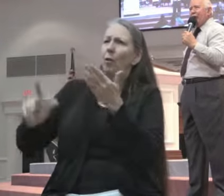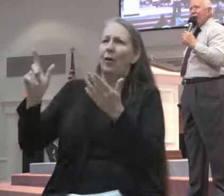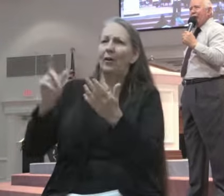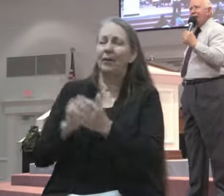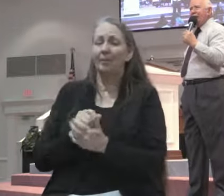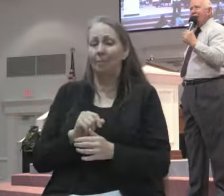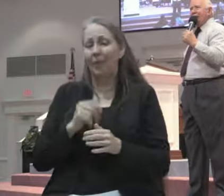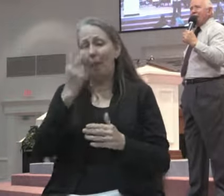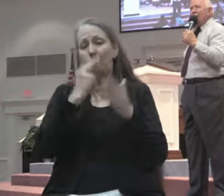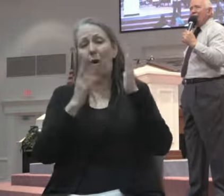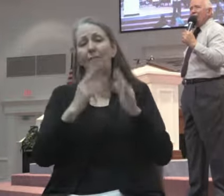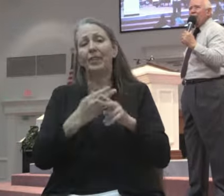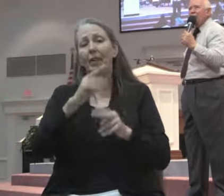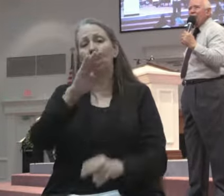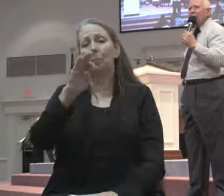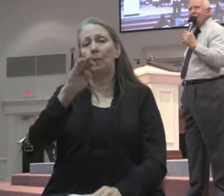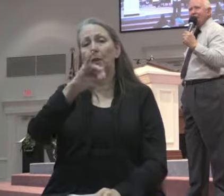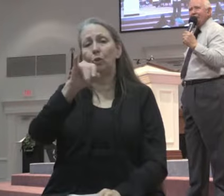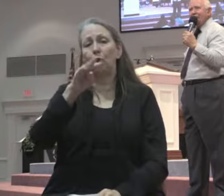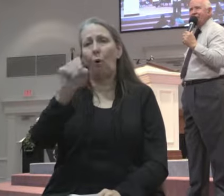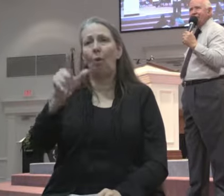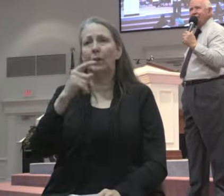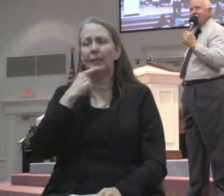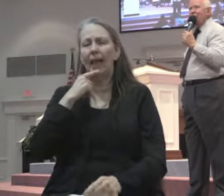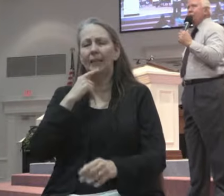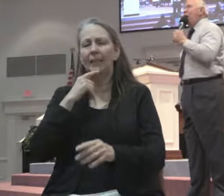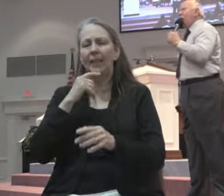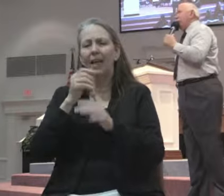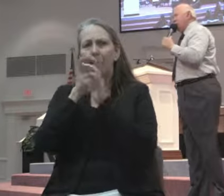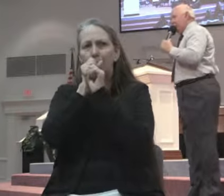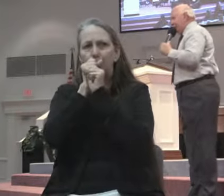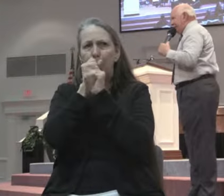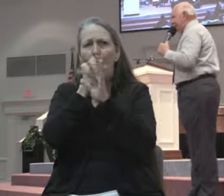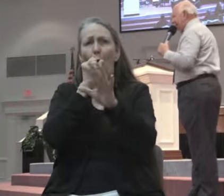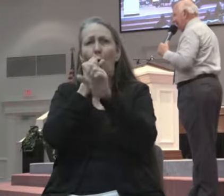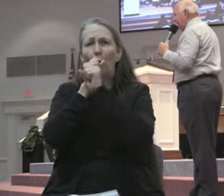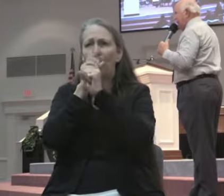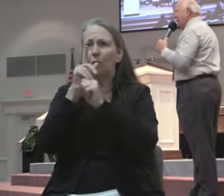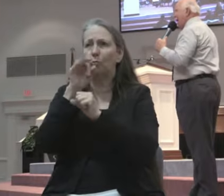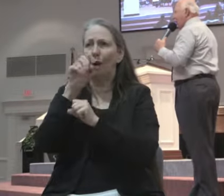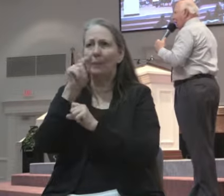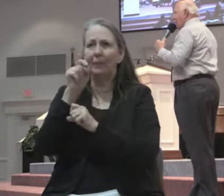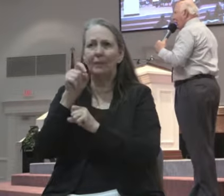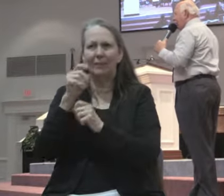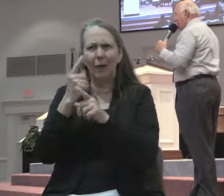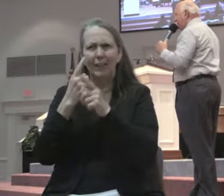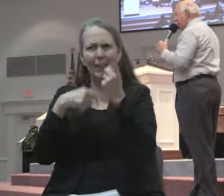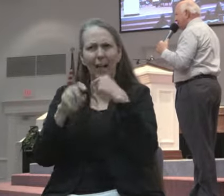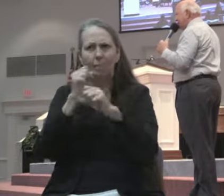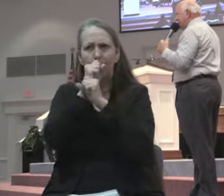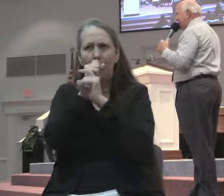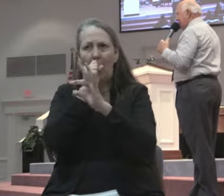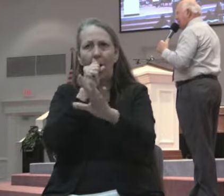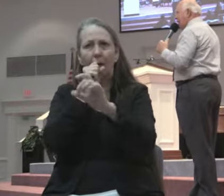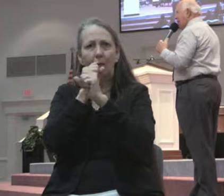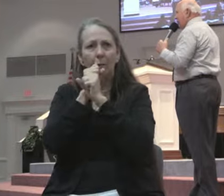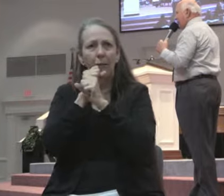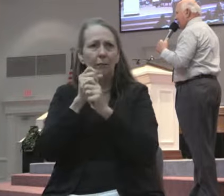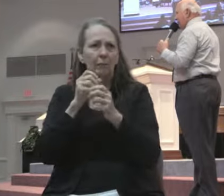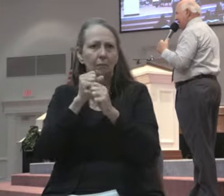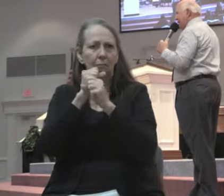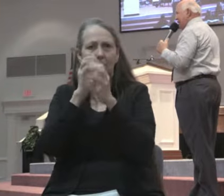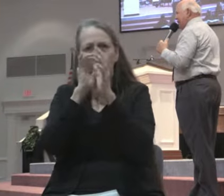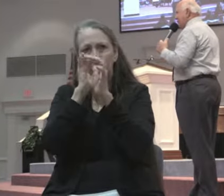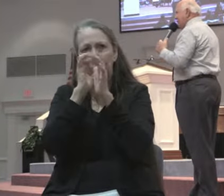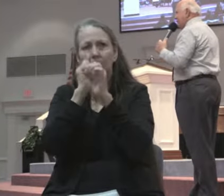Joel said, sound the trumpet. Blow the trumpet. Sound an alarm.